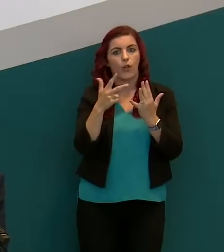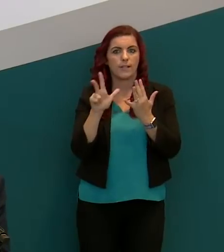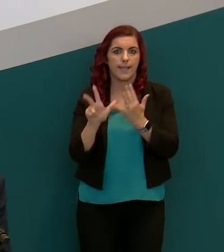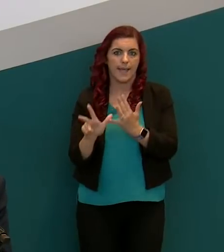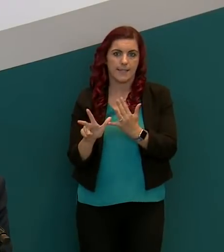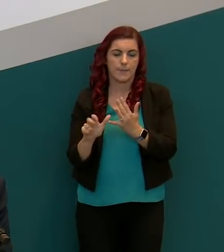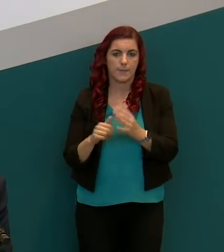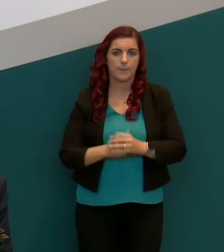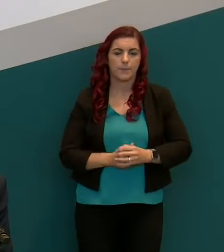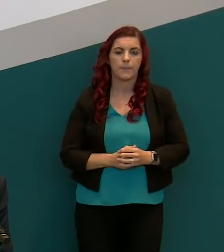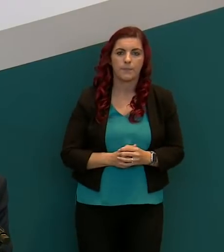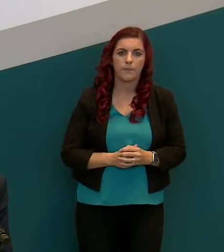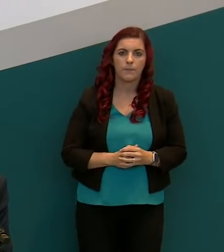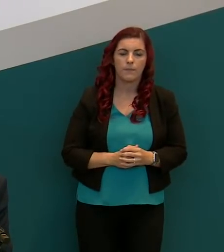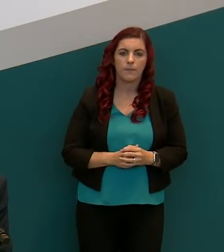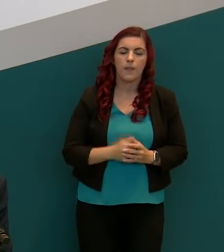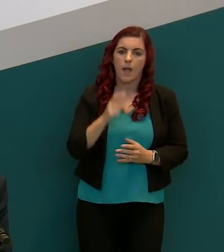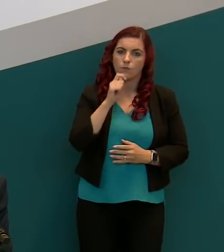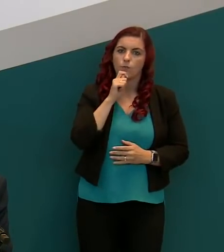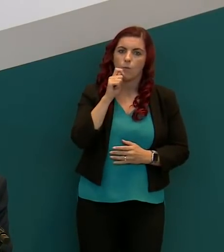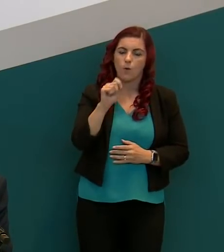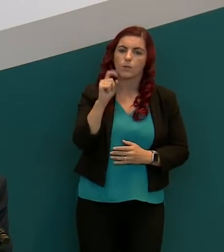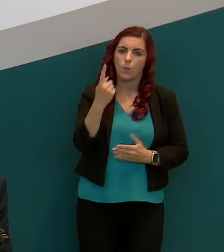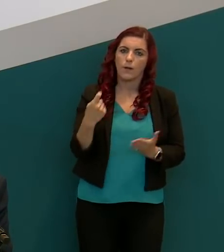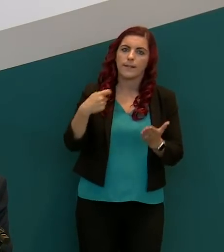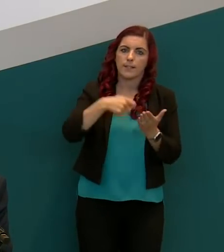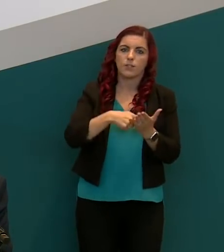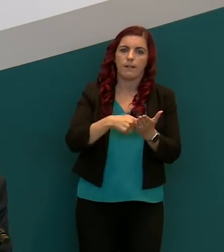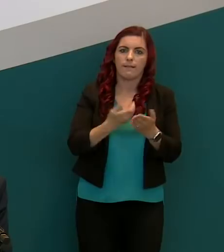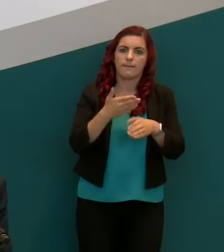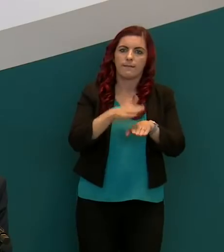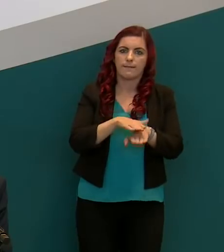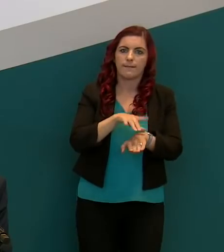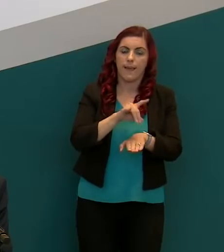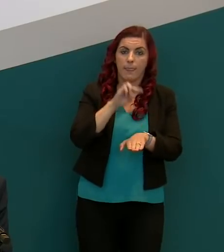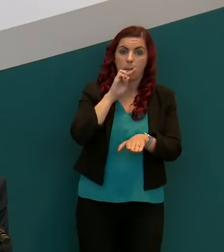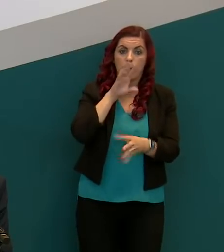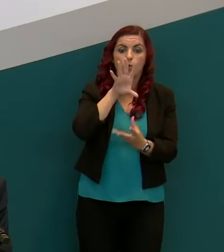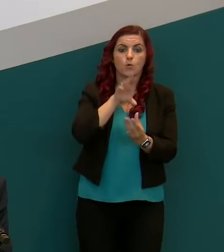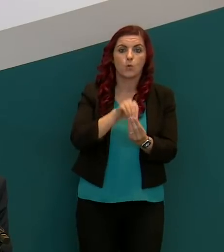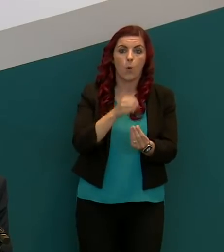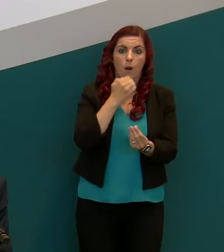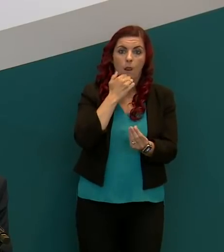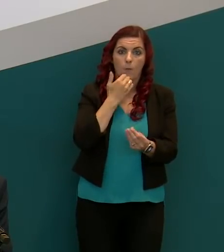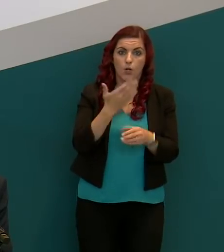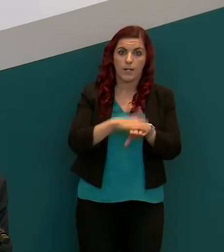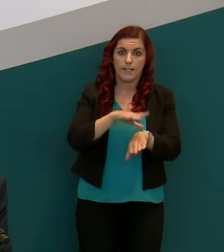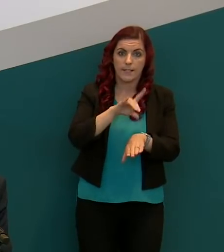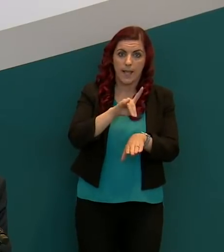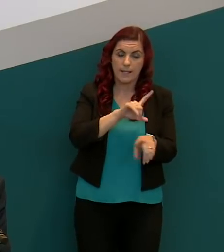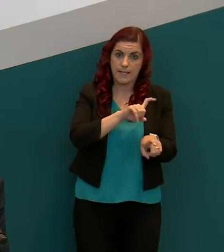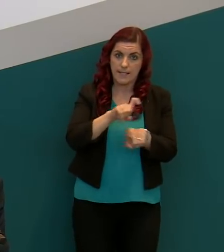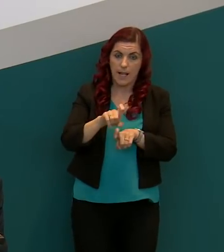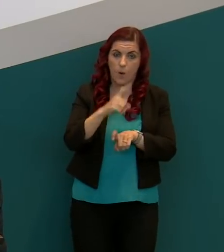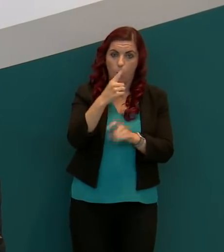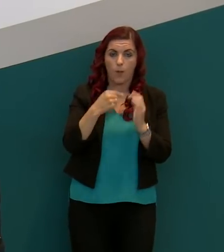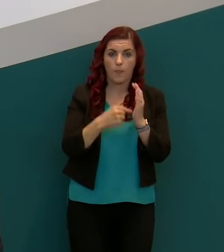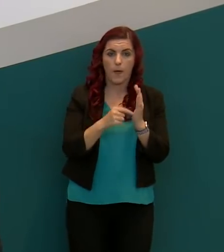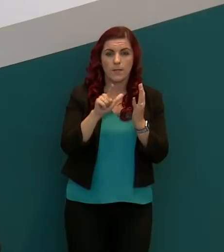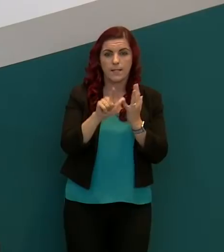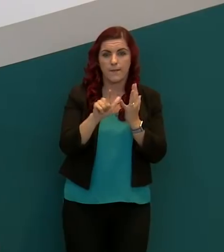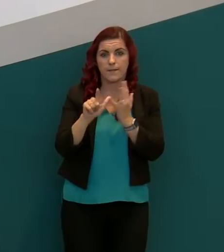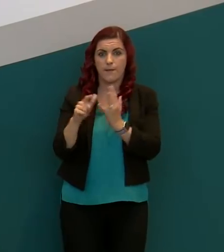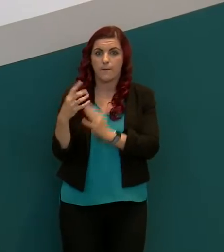26,838. We're also reporting one additional death, meaning the total number of deaths to date remains at